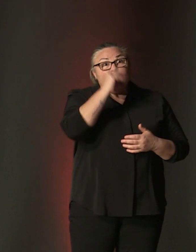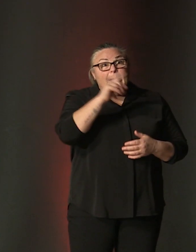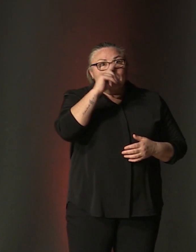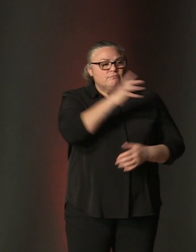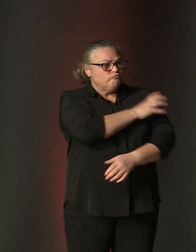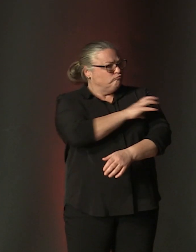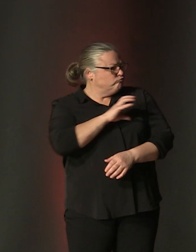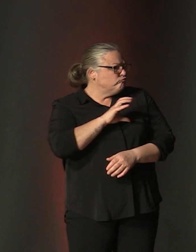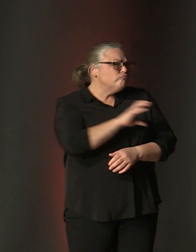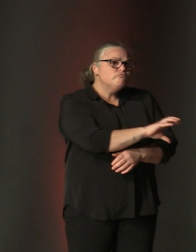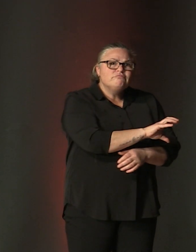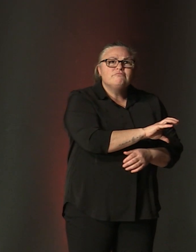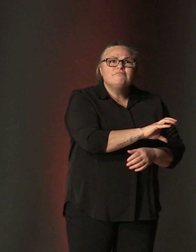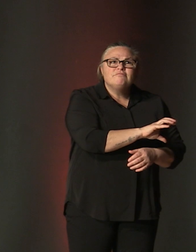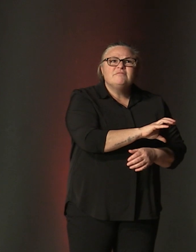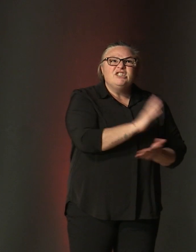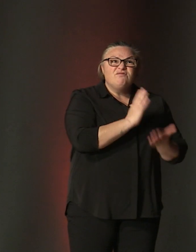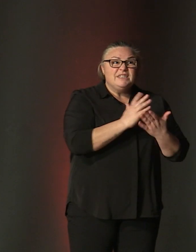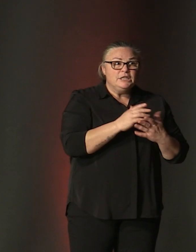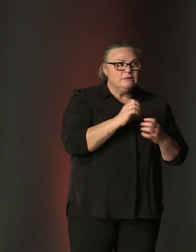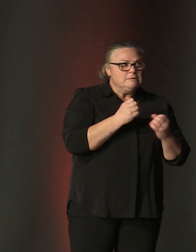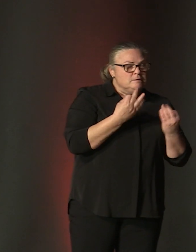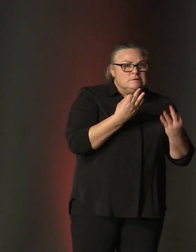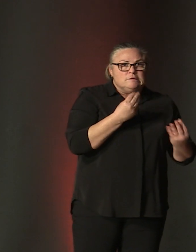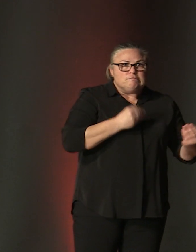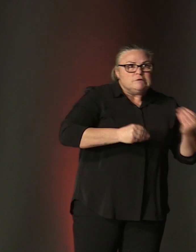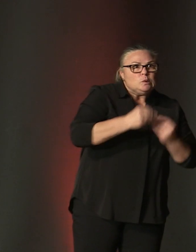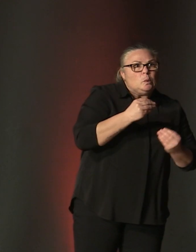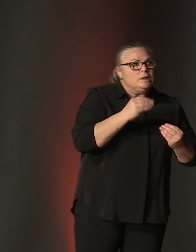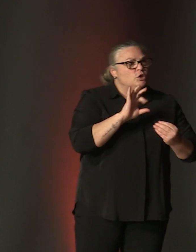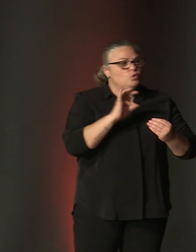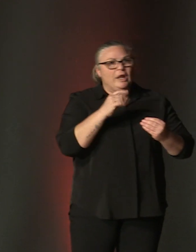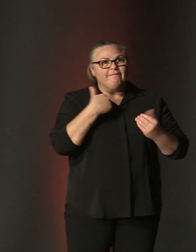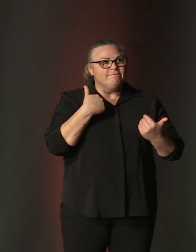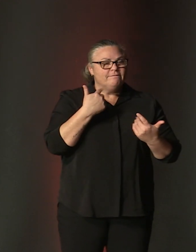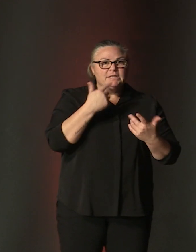the resources, who don't have the capacity, but have amazing ideas.